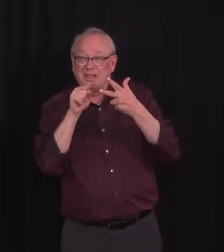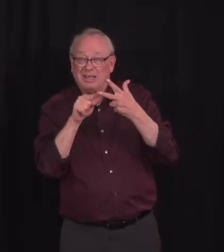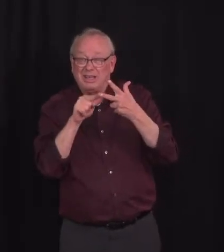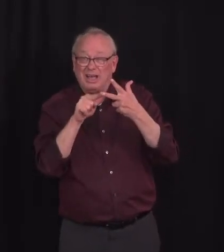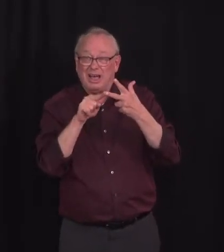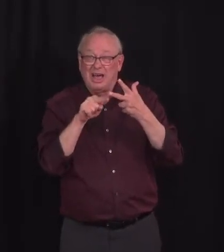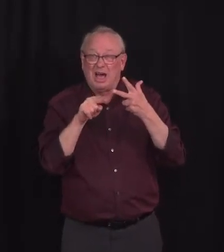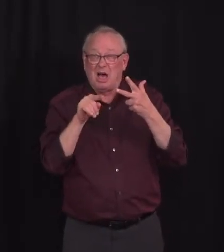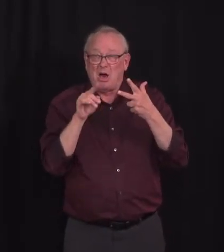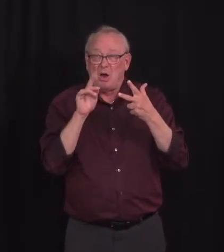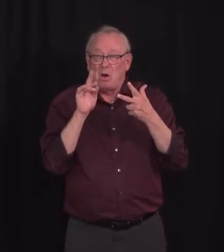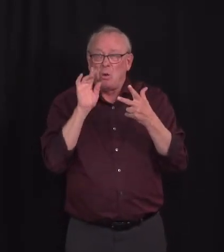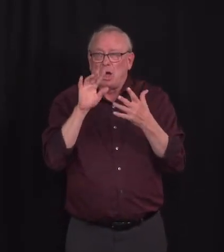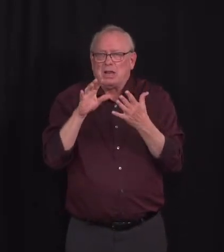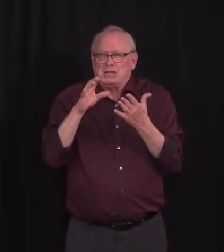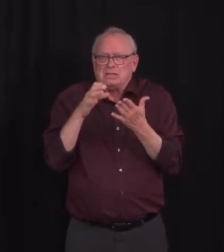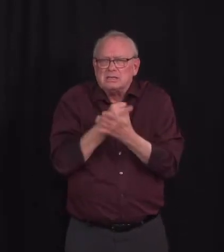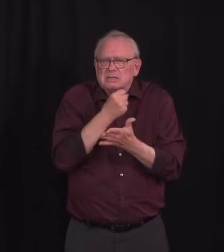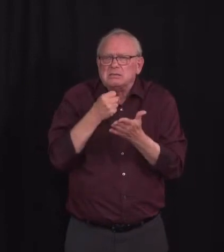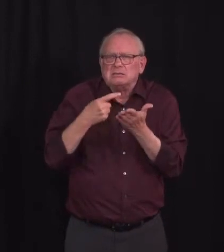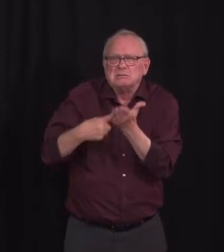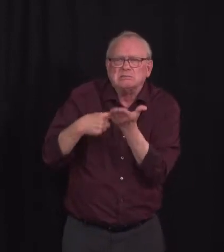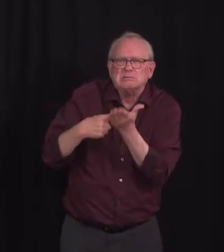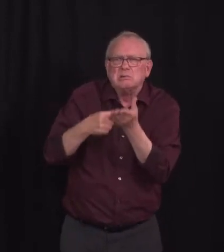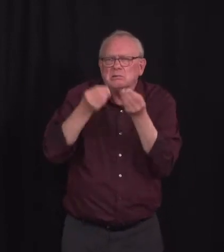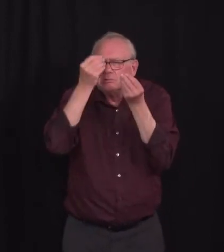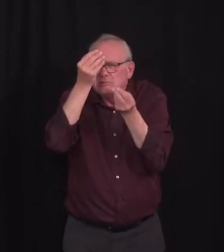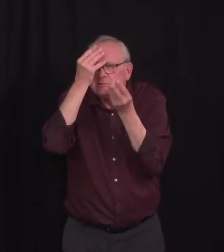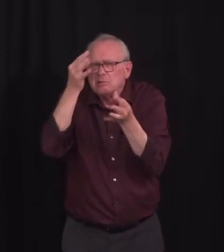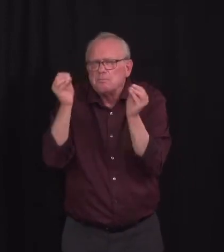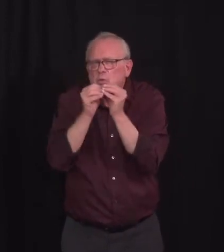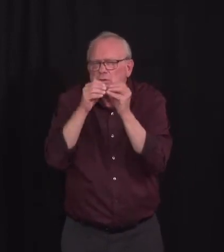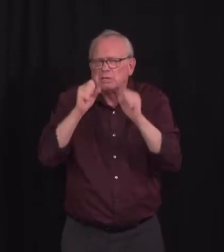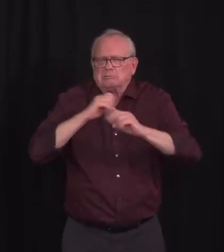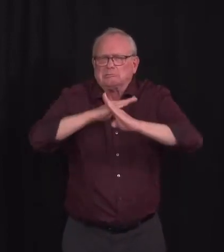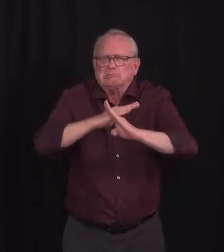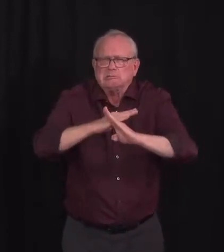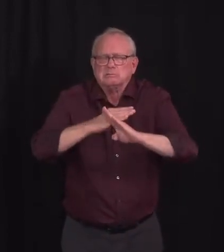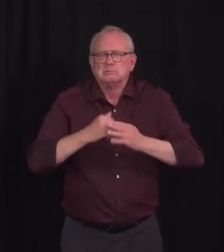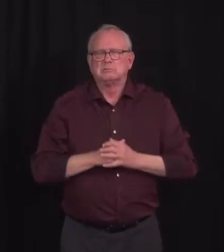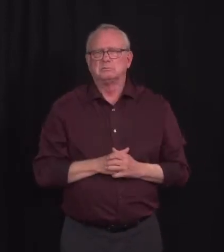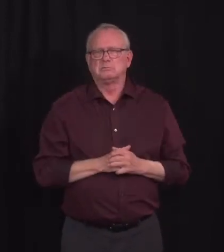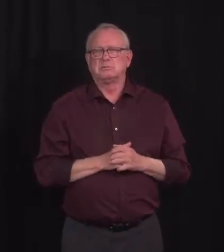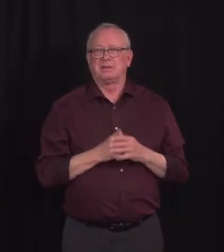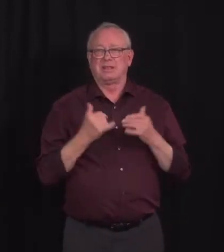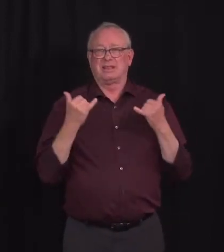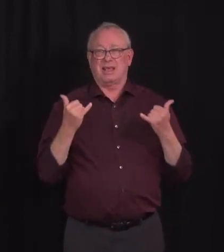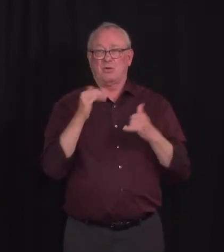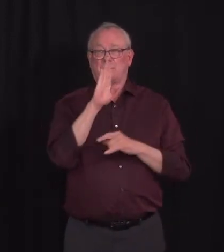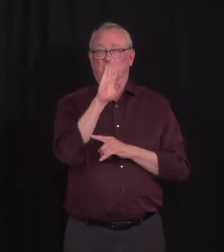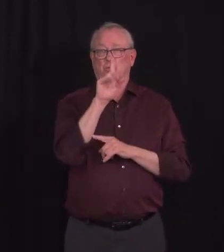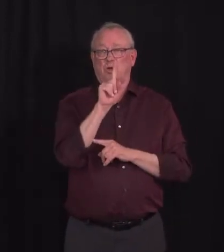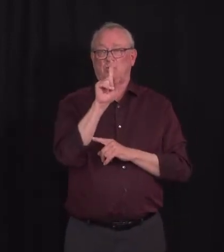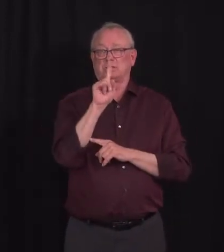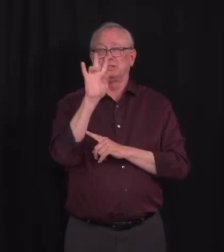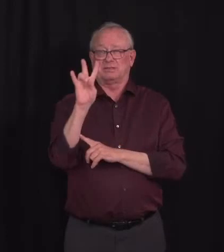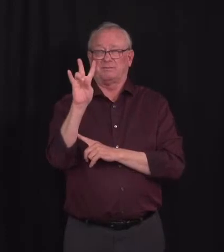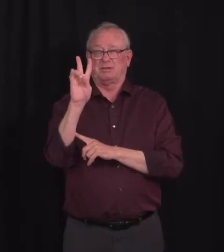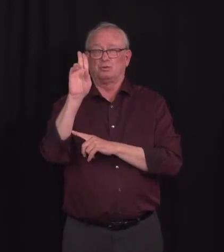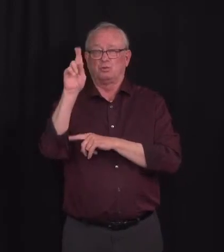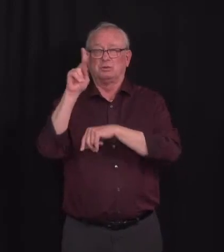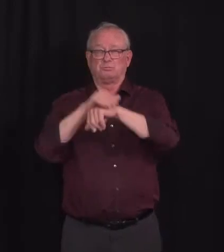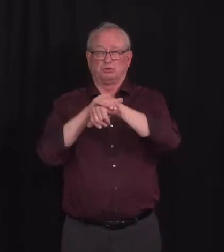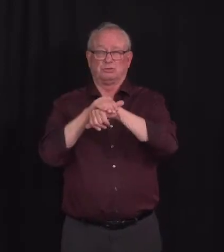aggressive containment. As the B117 variant is our dominant strain, we will not be doing second calls for